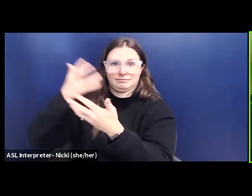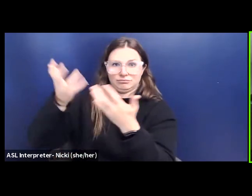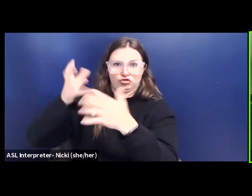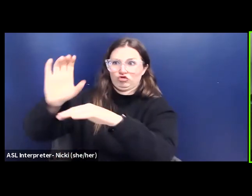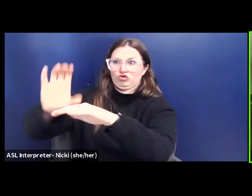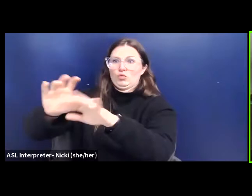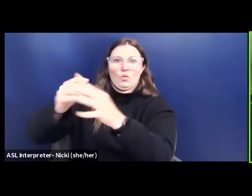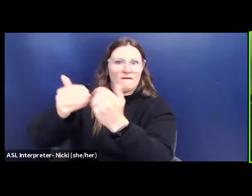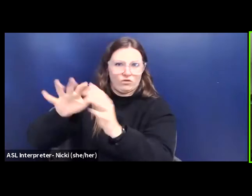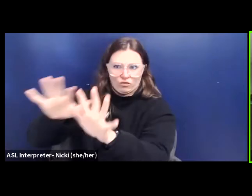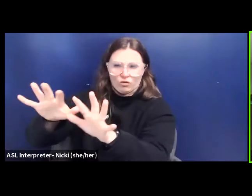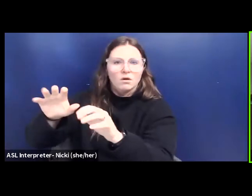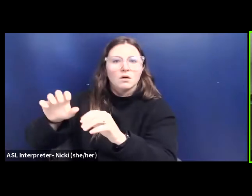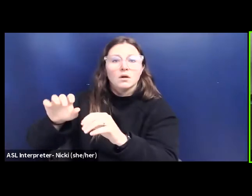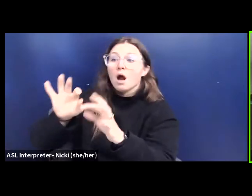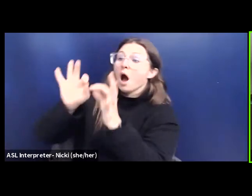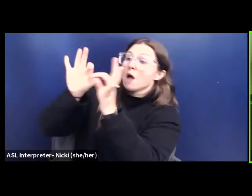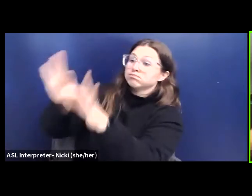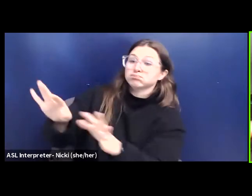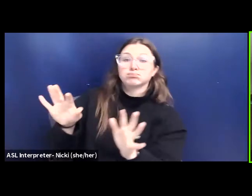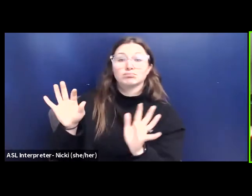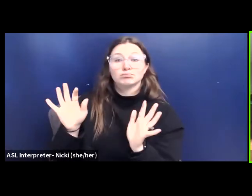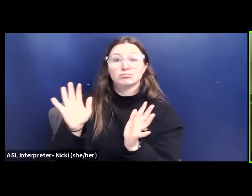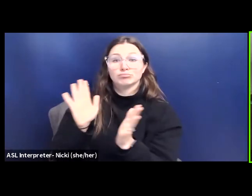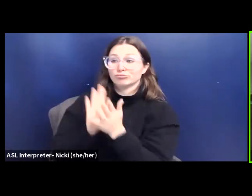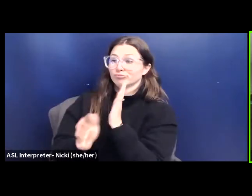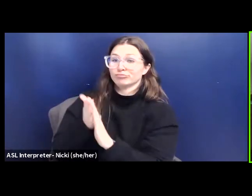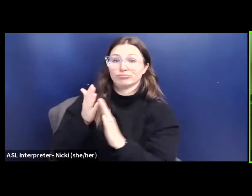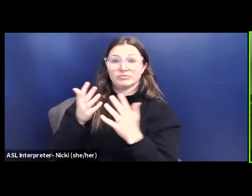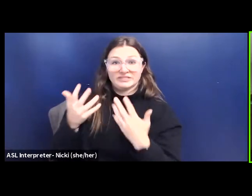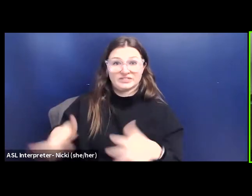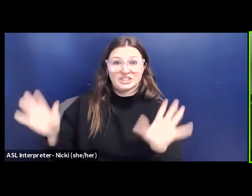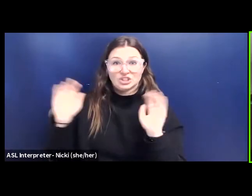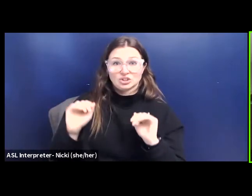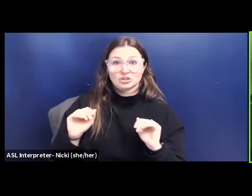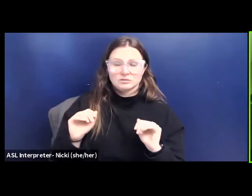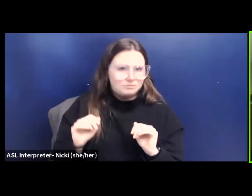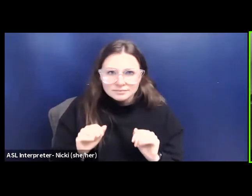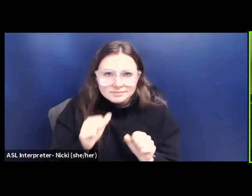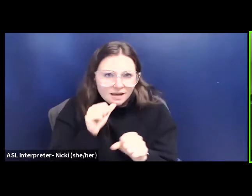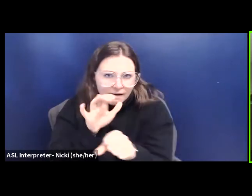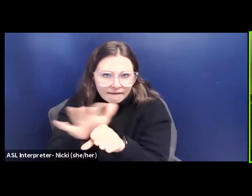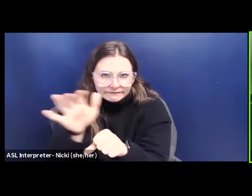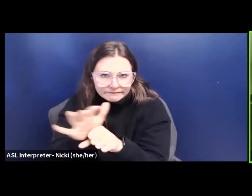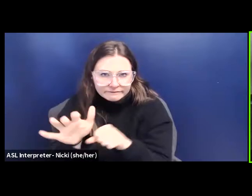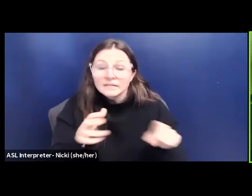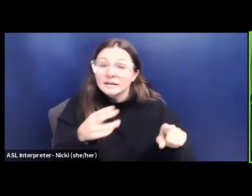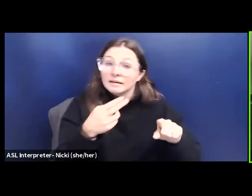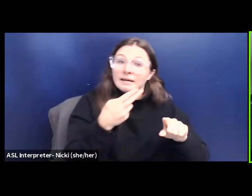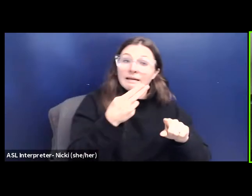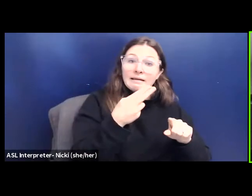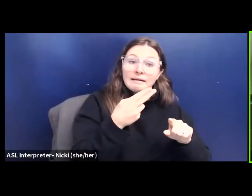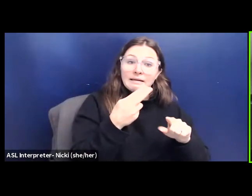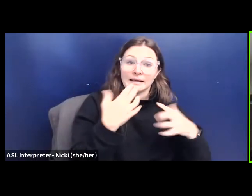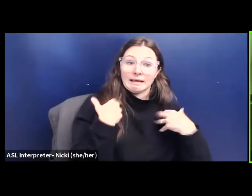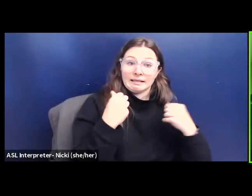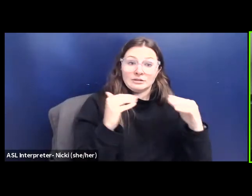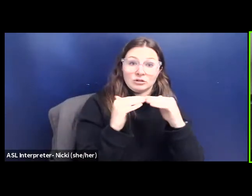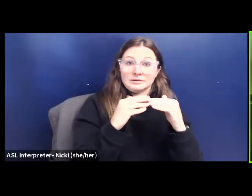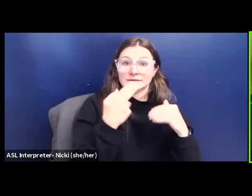move towards. It doesn't mean healing justice can't inform how you do what you do, but